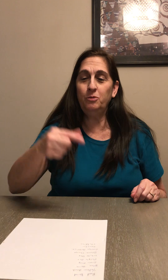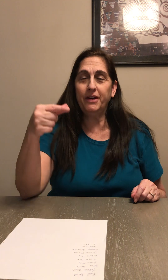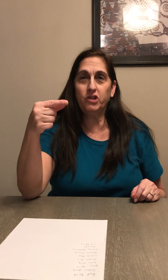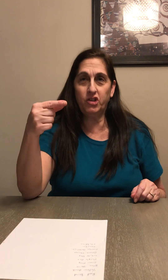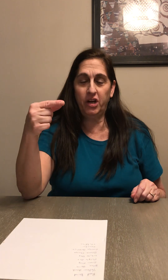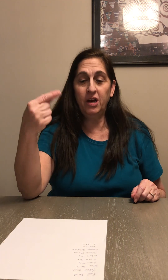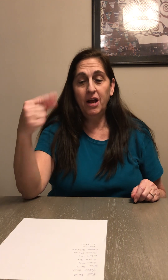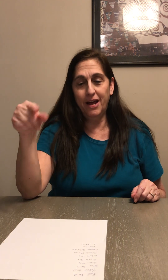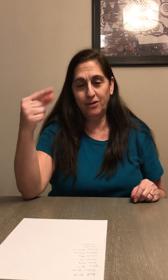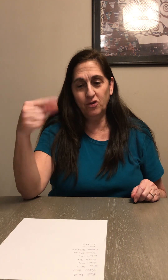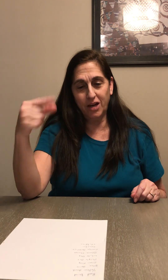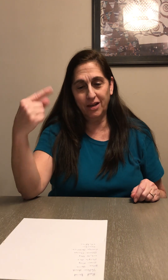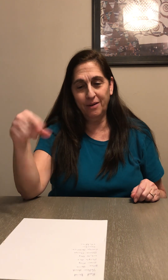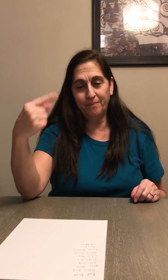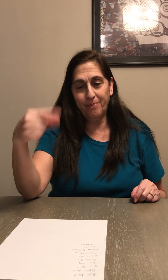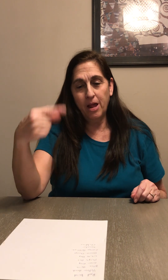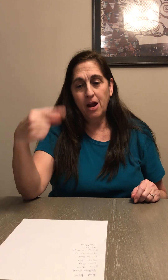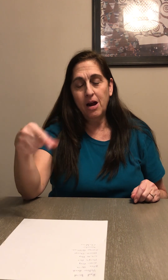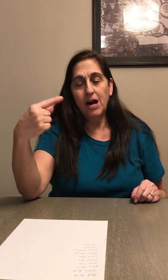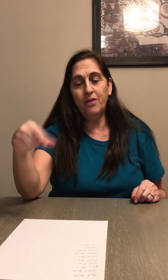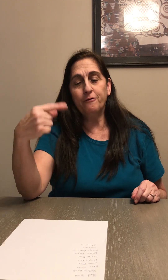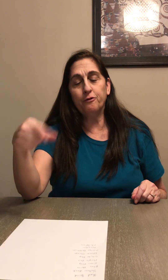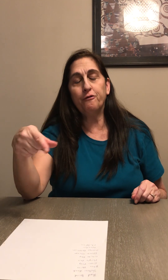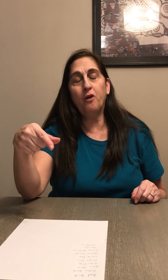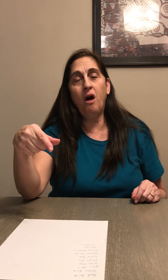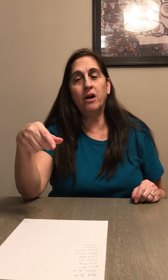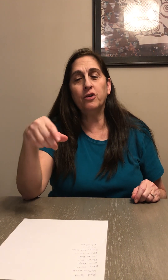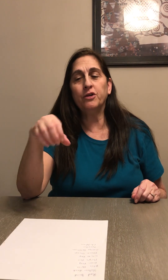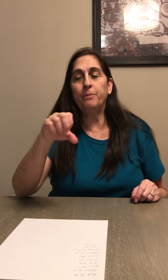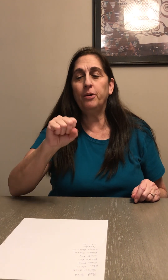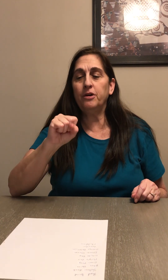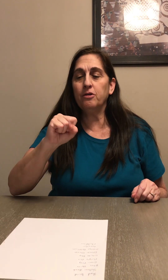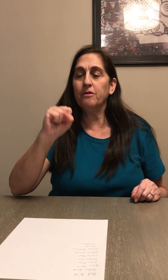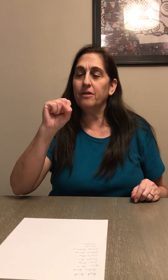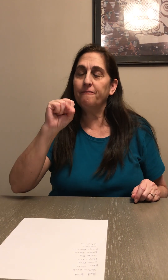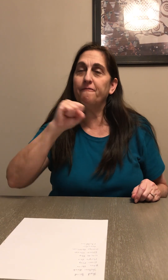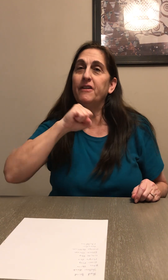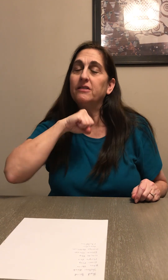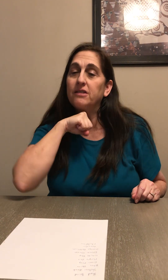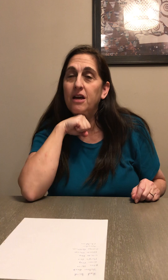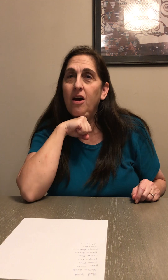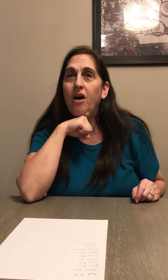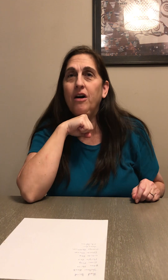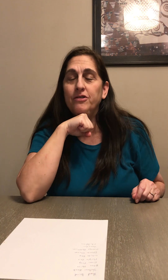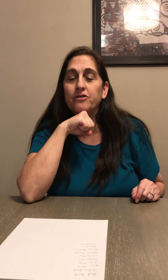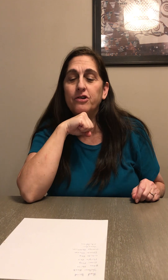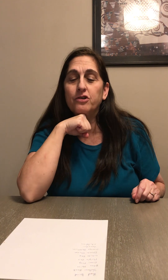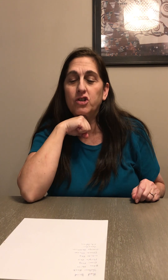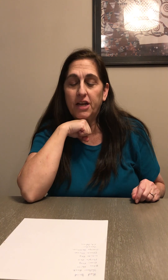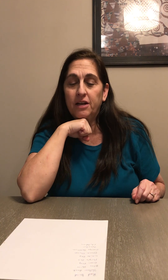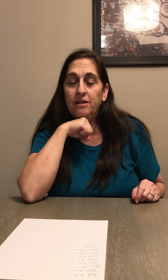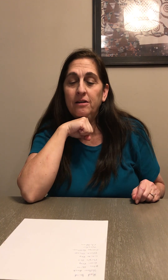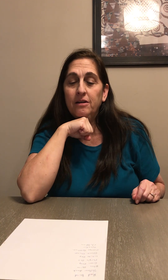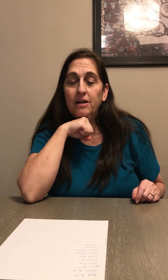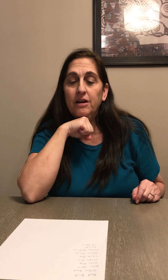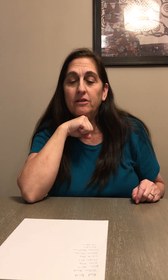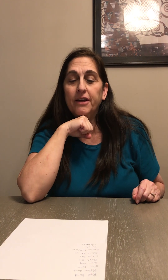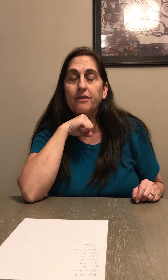make a G and you shake it. And then for frog, you're gonna put your fist under your chin, like the